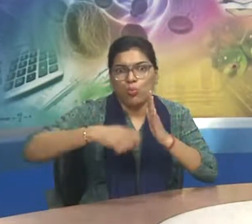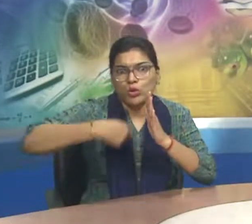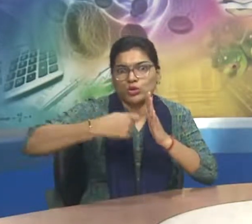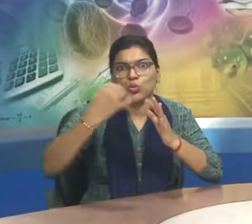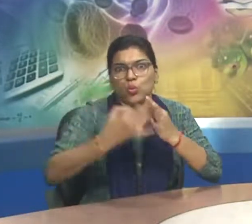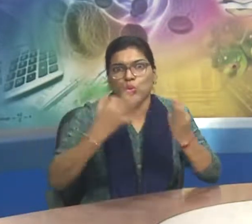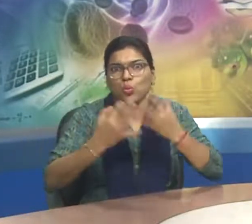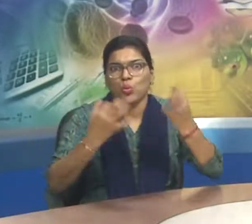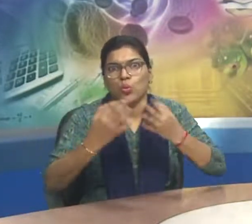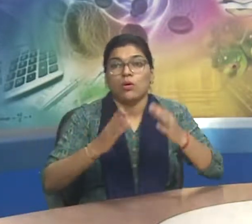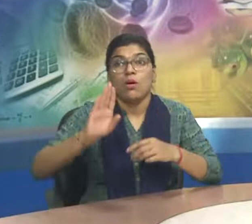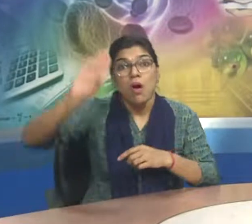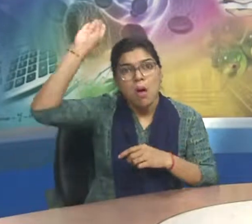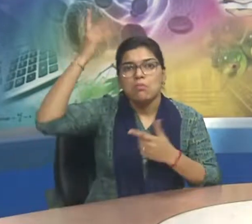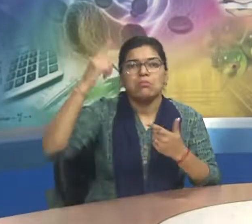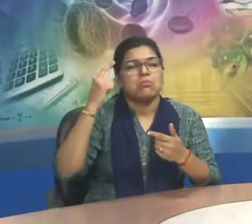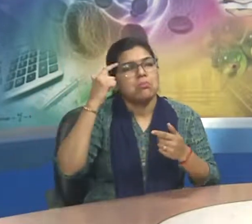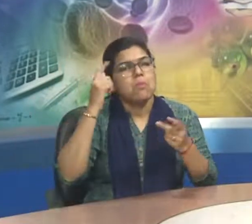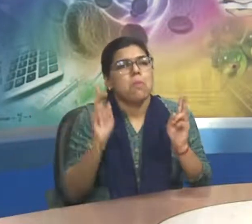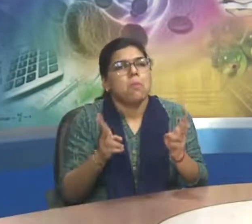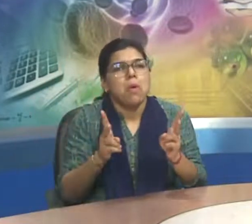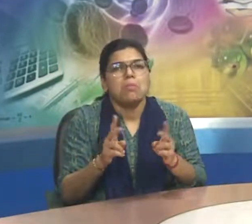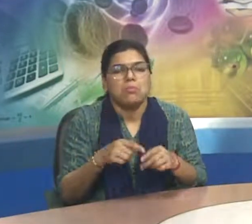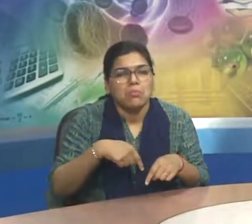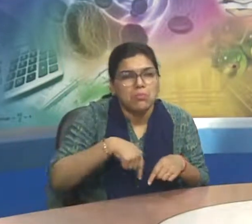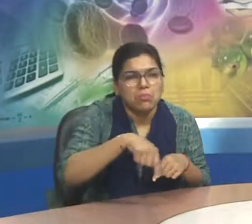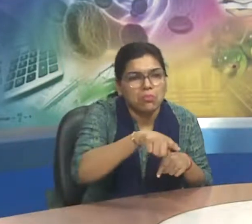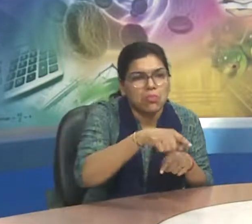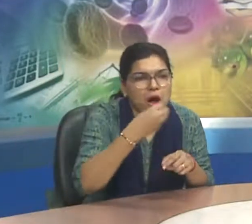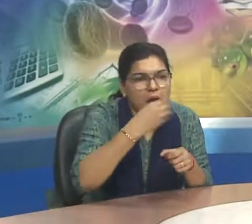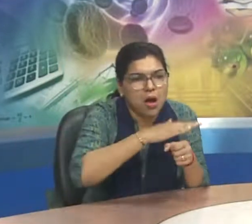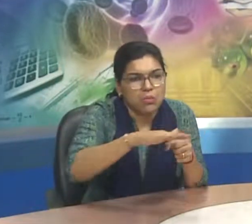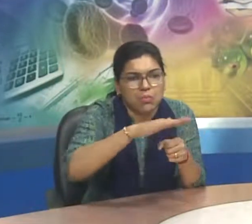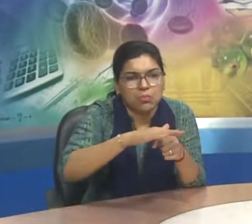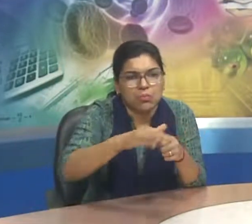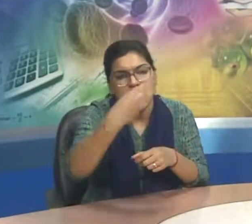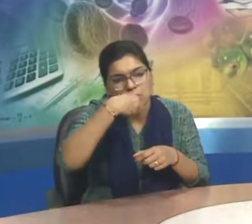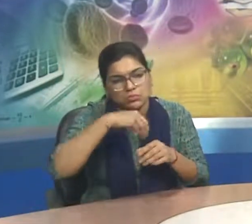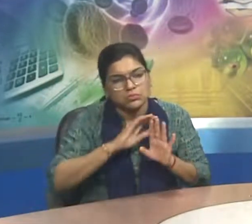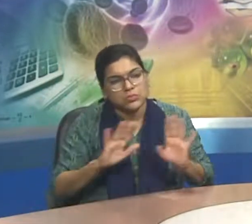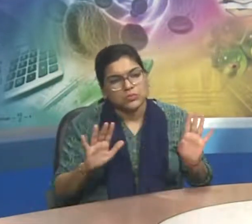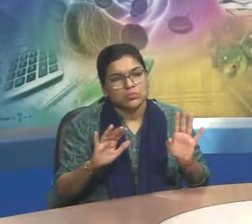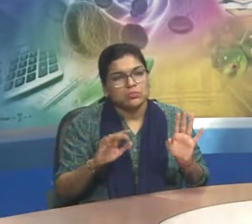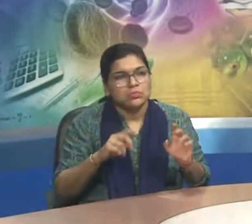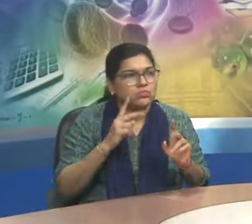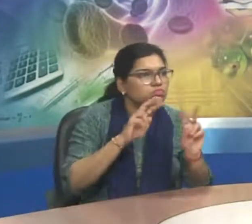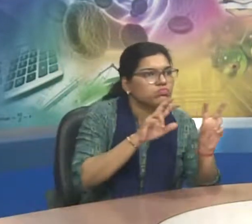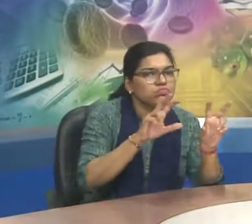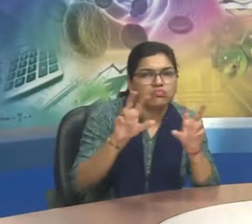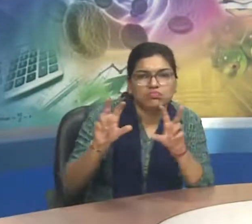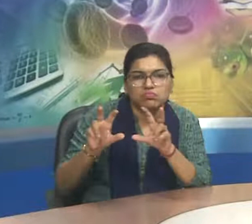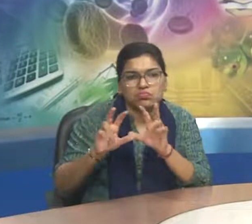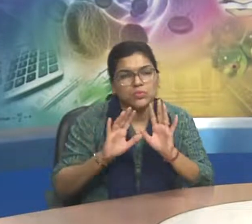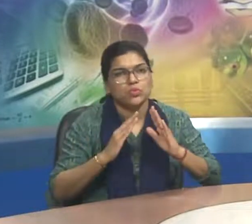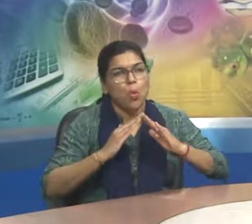of large brain, it helped human to think, to decide, to communicate,